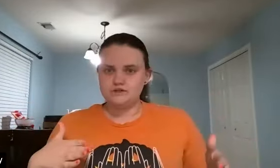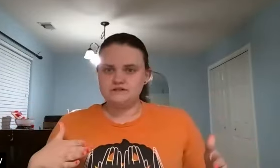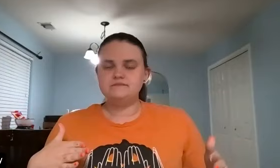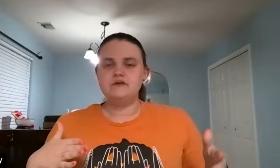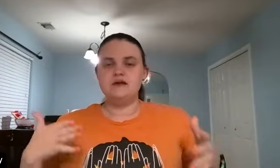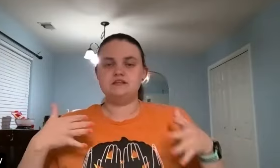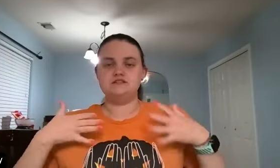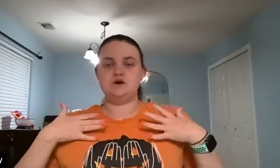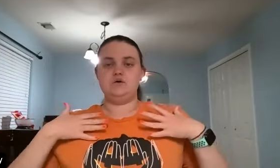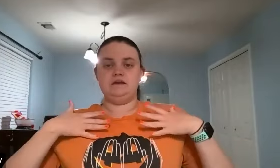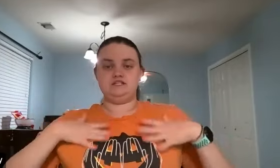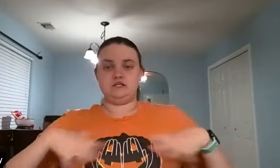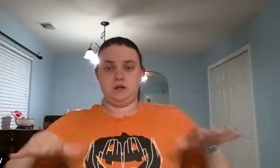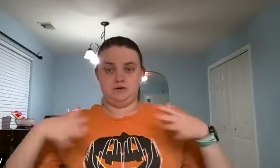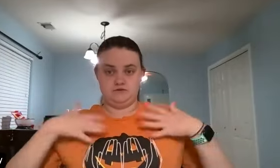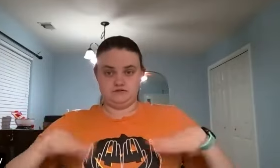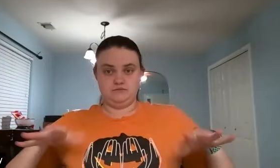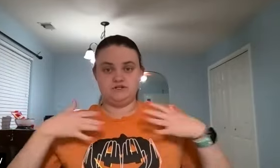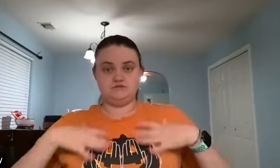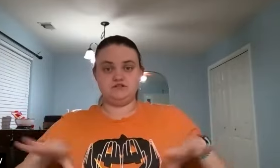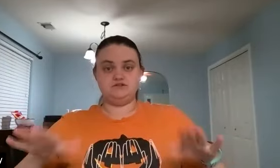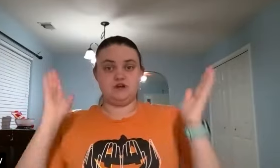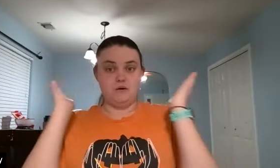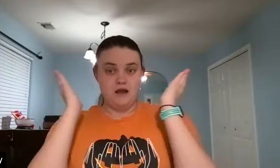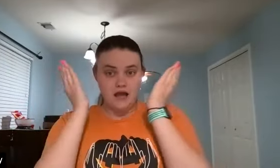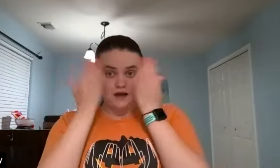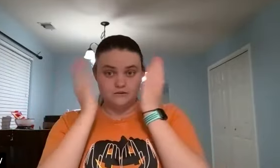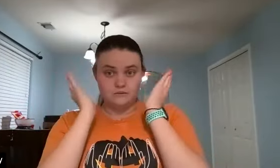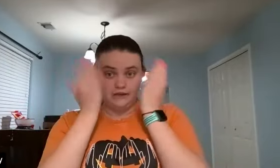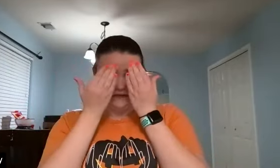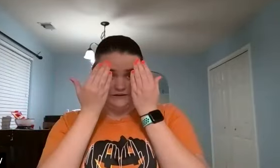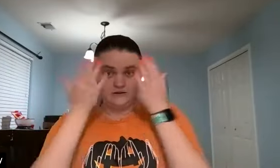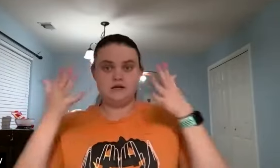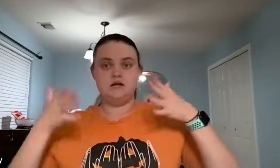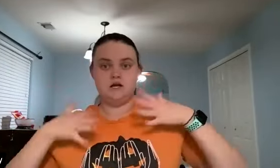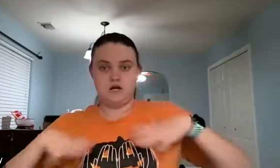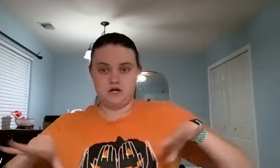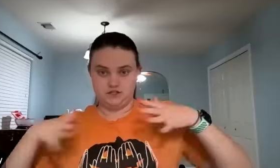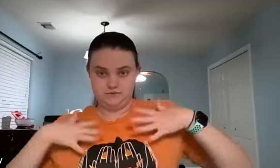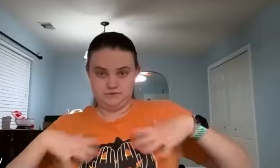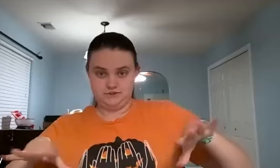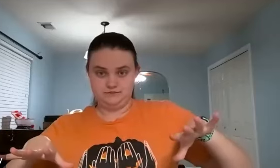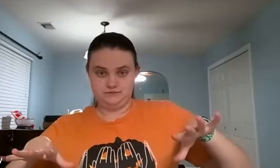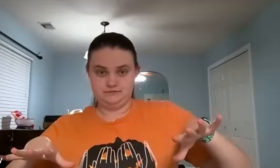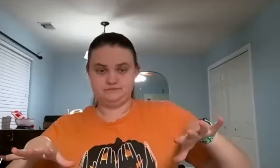stores. And so it's clothes. But what you would do is you go Halloween costumes.